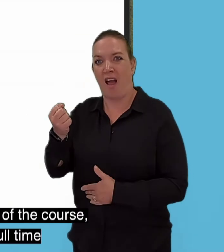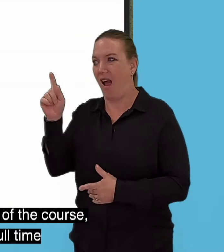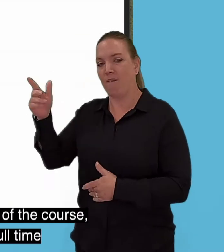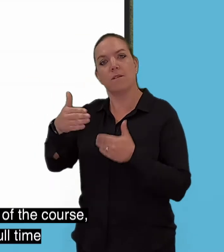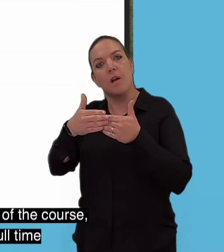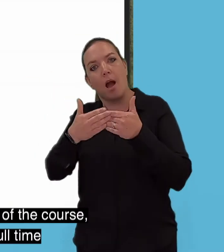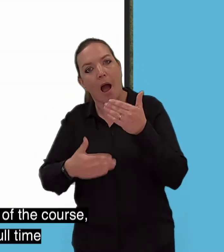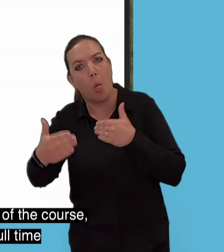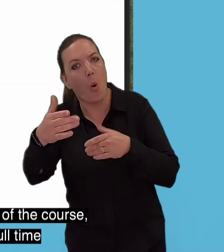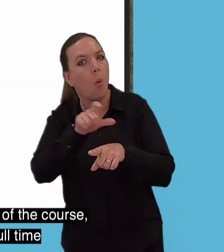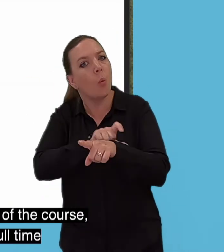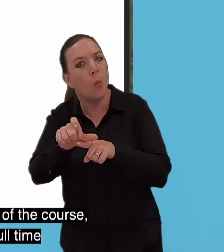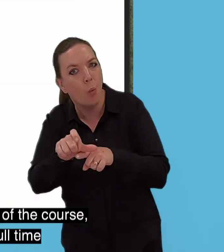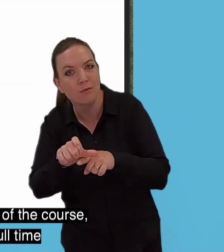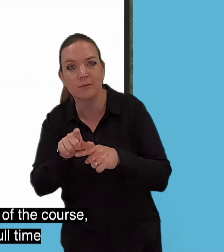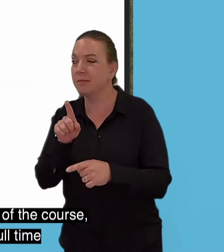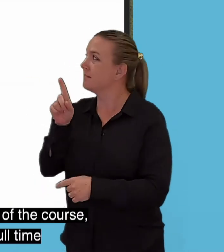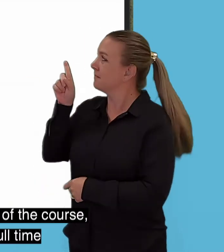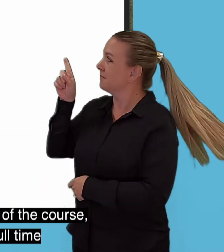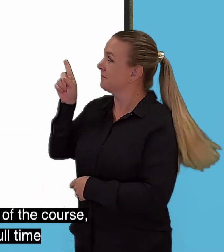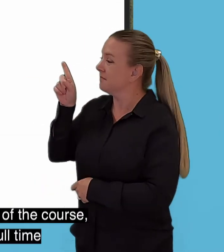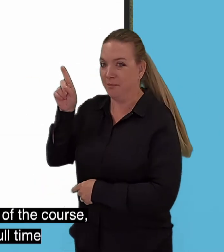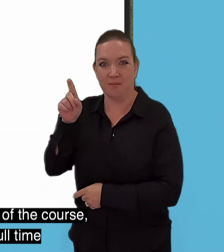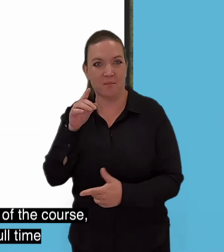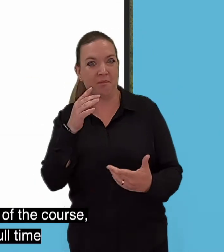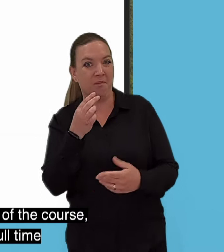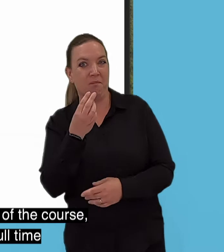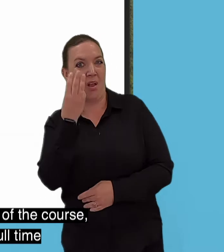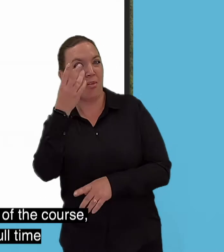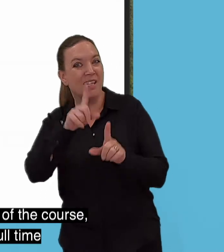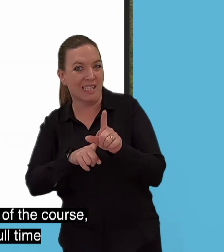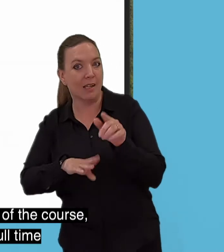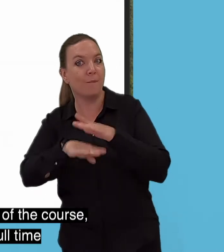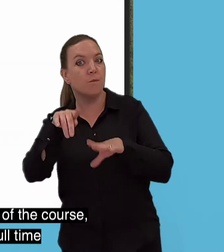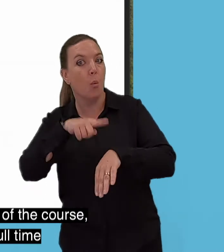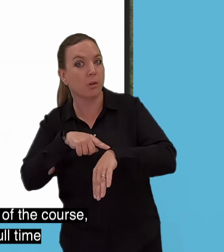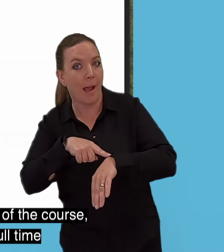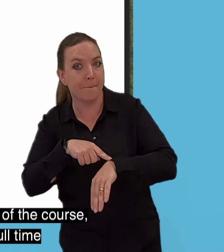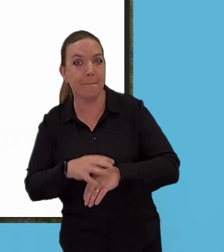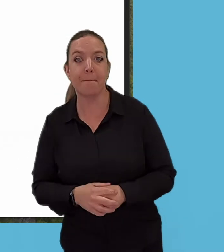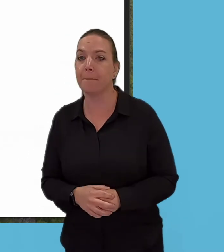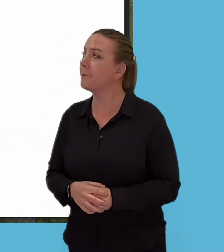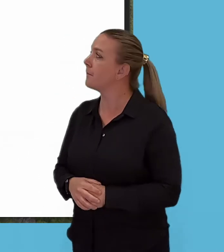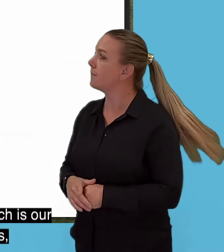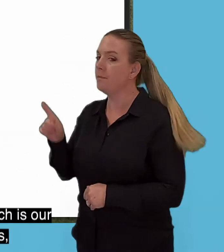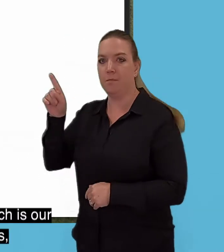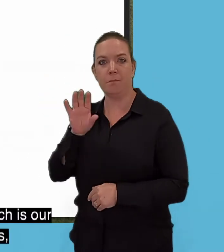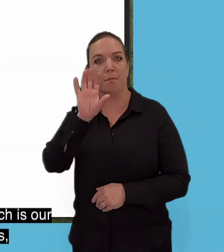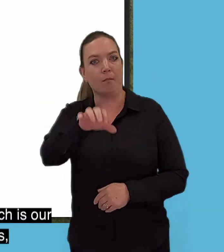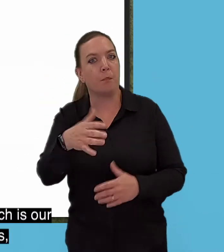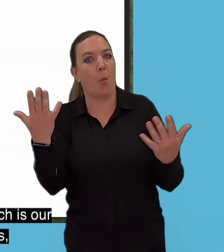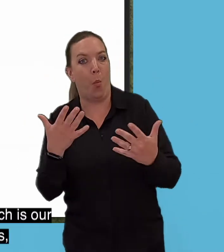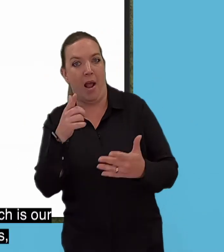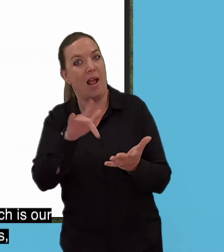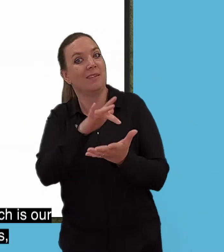For example, you have the duration of the course, which is here, 3 years full-time, the location